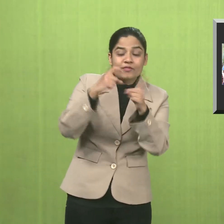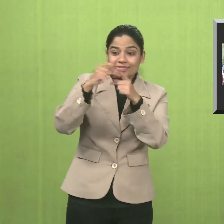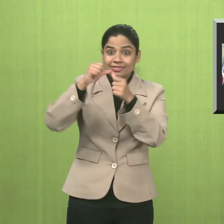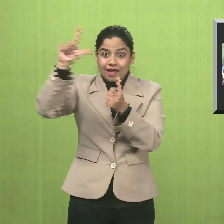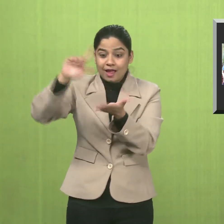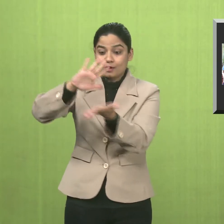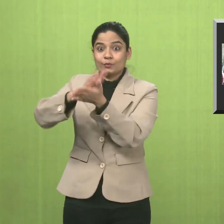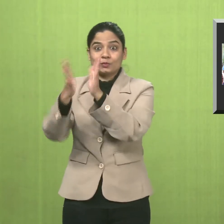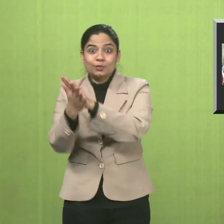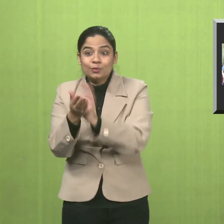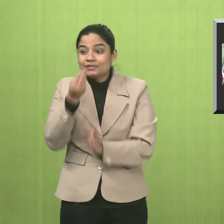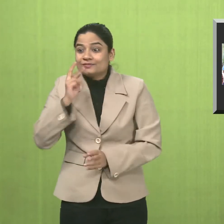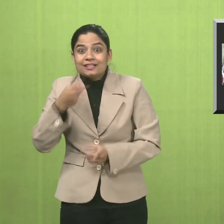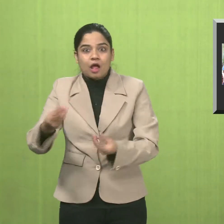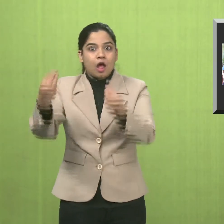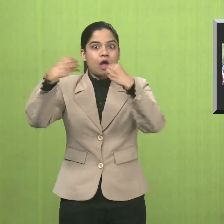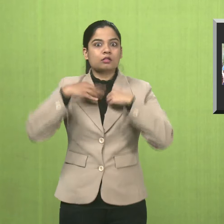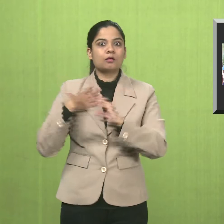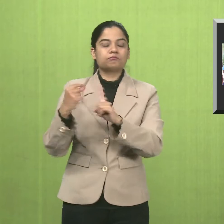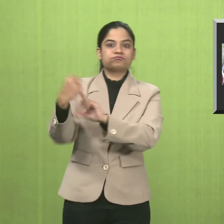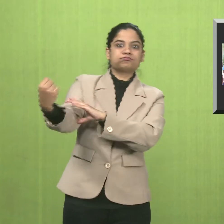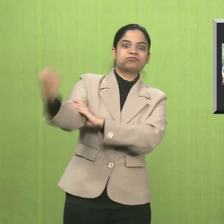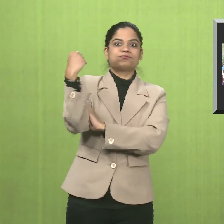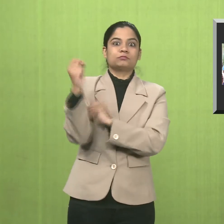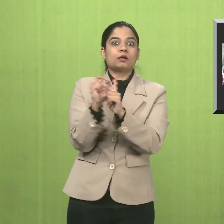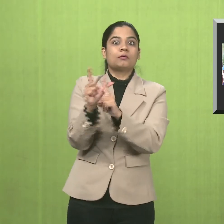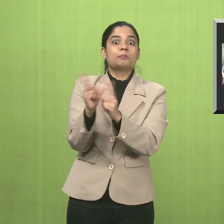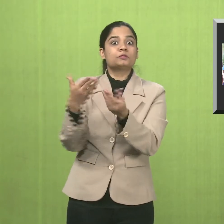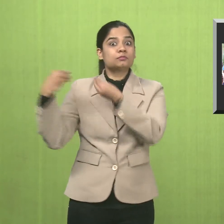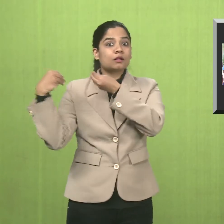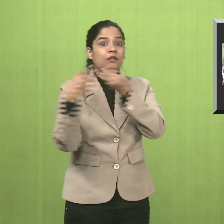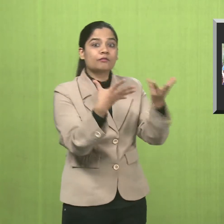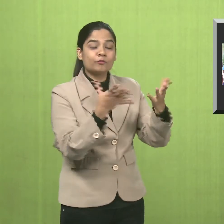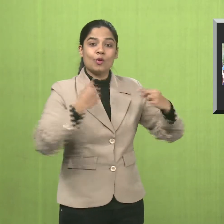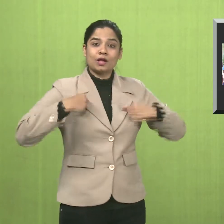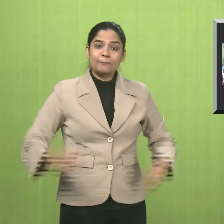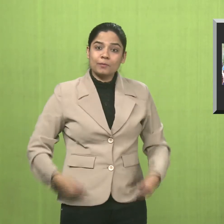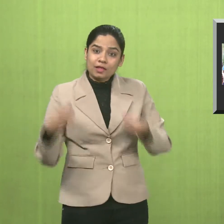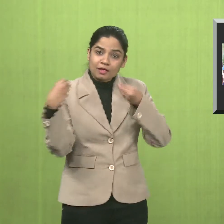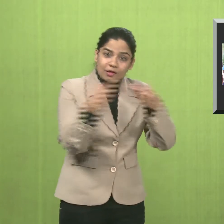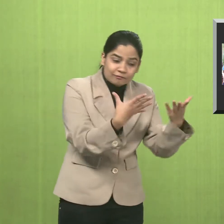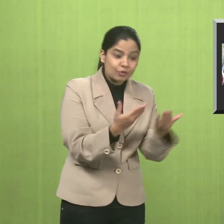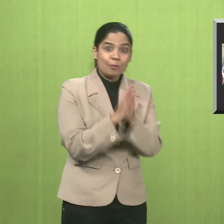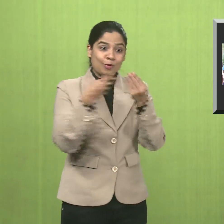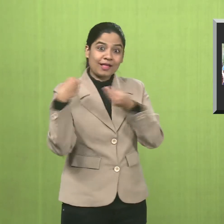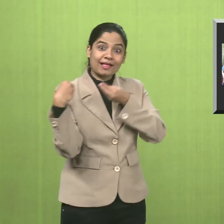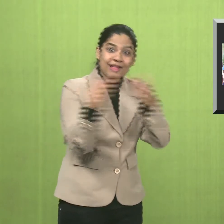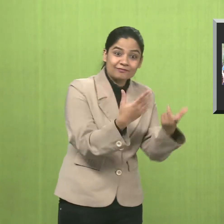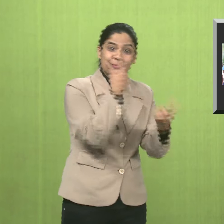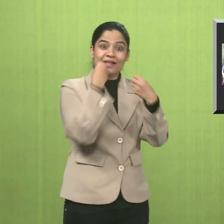be it rice, dal, chapati, etc. So that they're at least, at strength to do work, provide them with uniform, provide